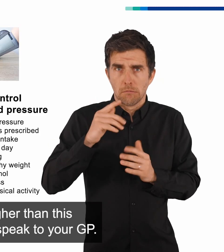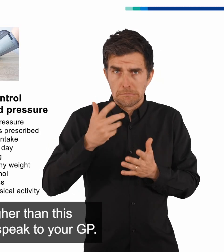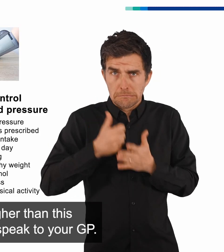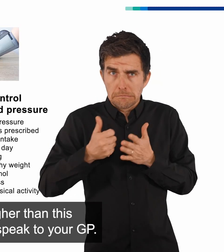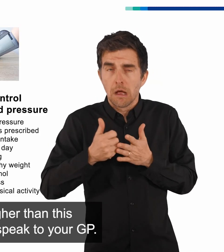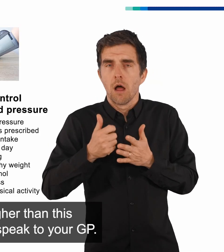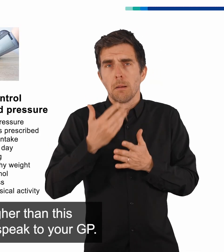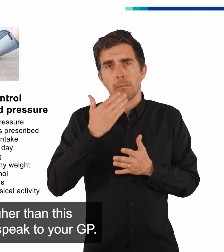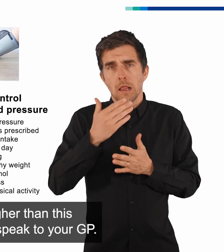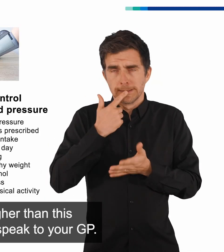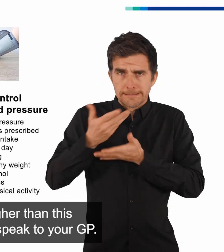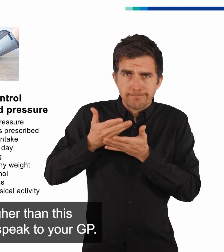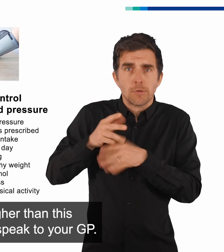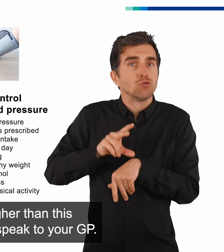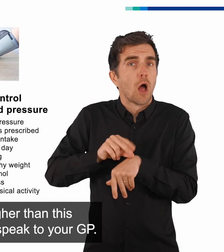keeping a healthy weight,